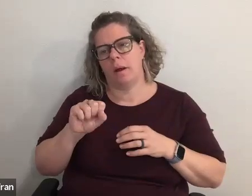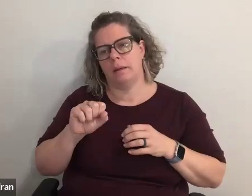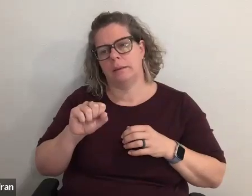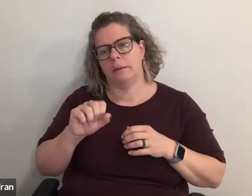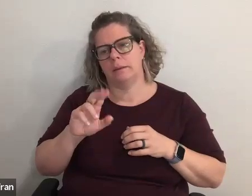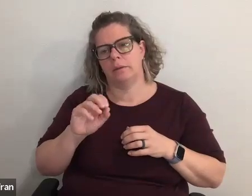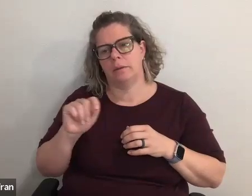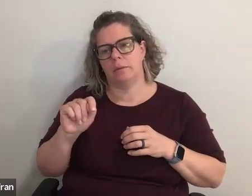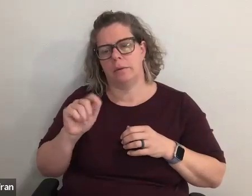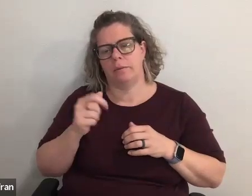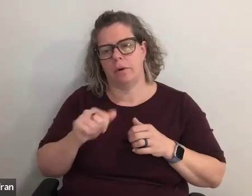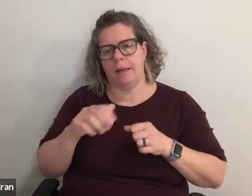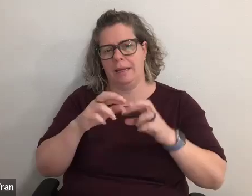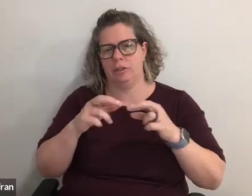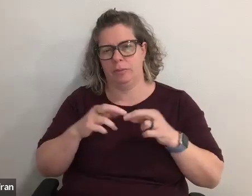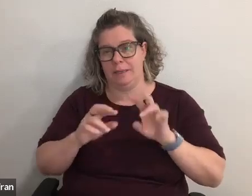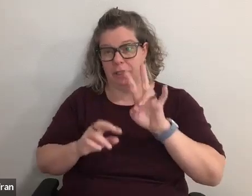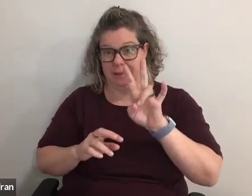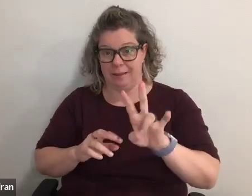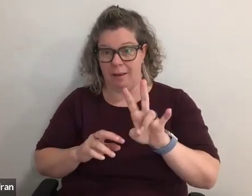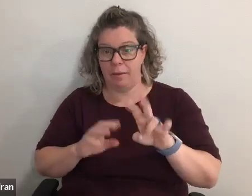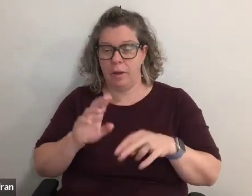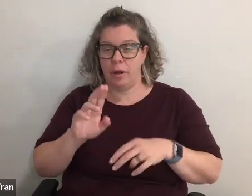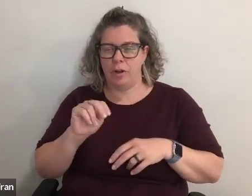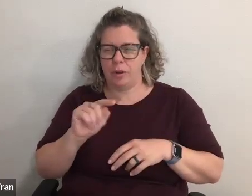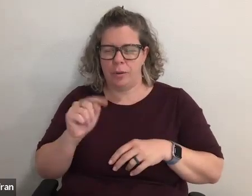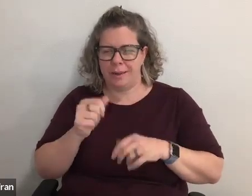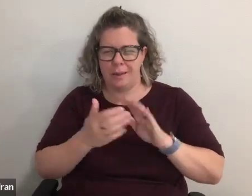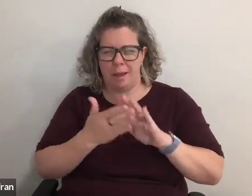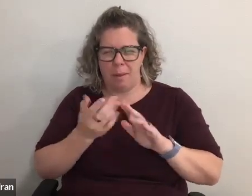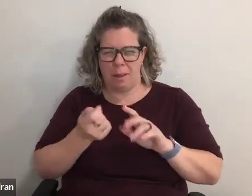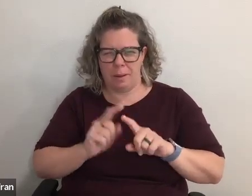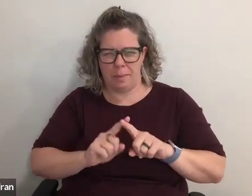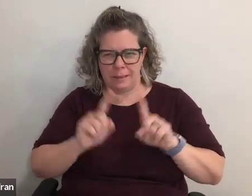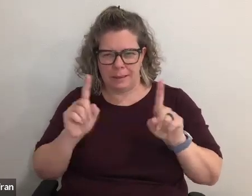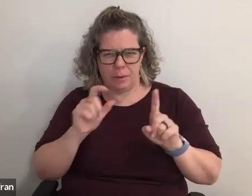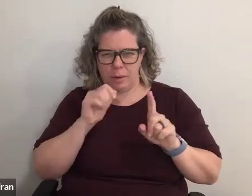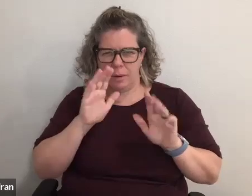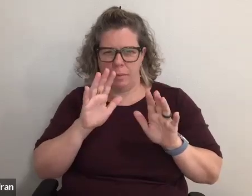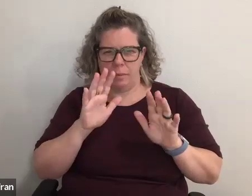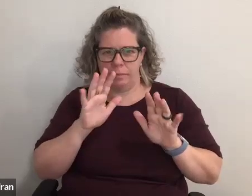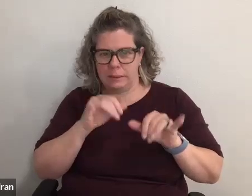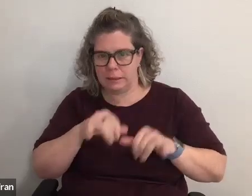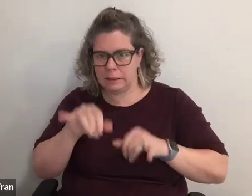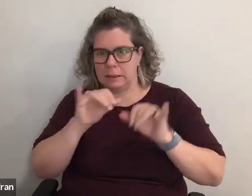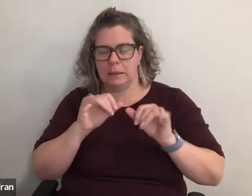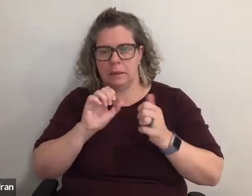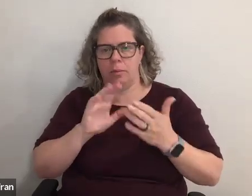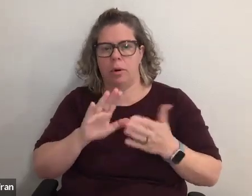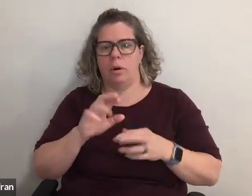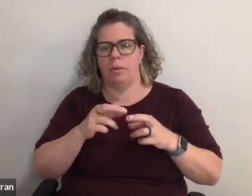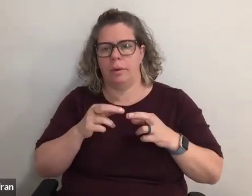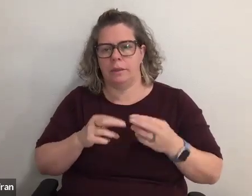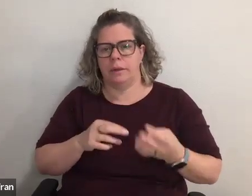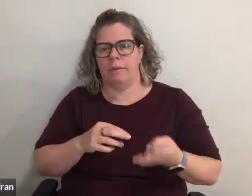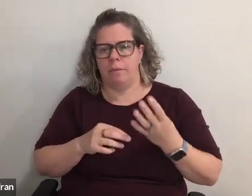each of the 7 regions, the units operated a little bit differently. There wasn't great consistency. I know in Region